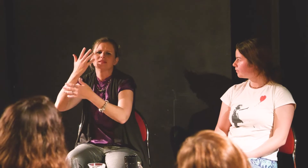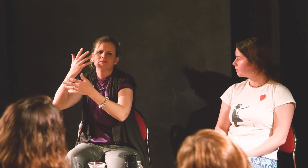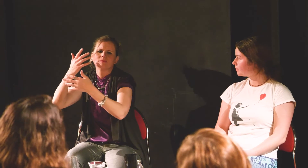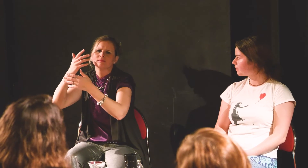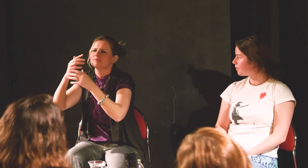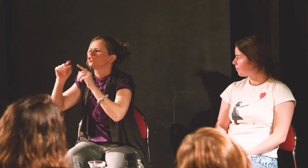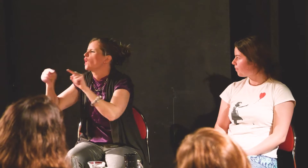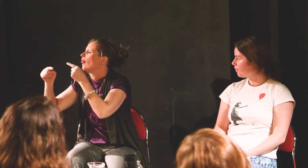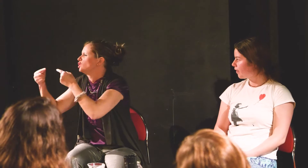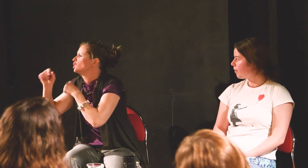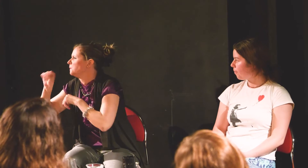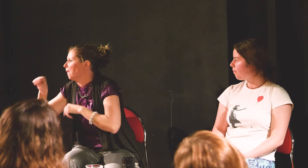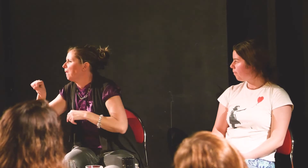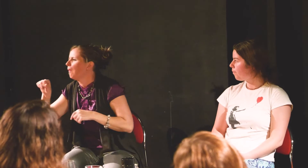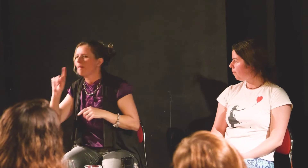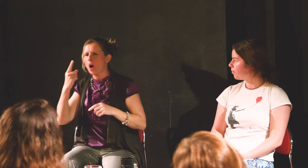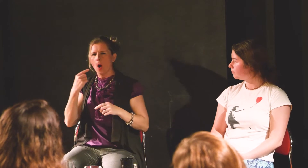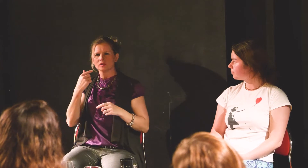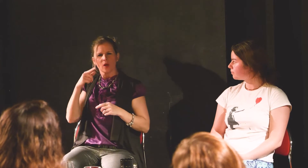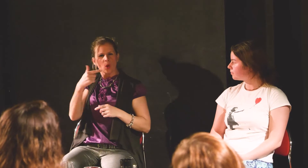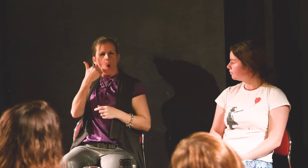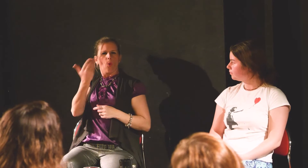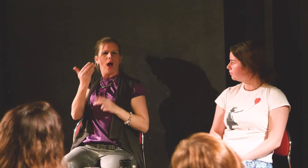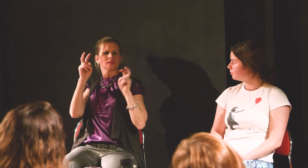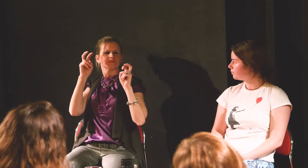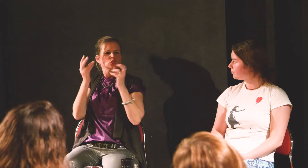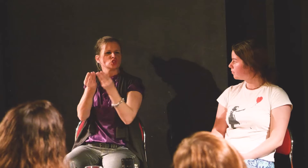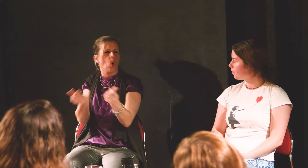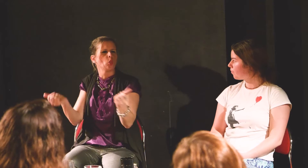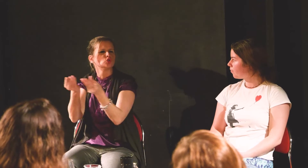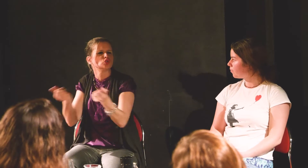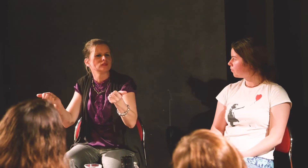I think that we do face challenges, we do face discrimination.